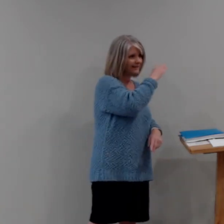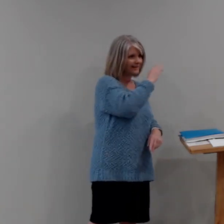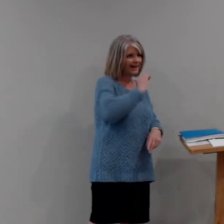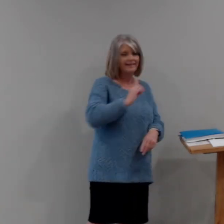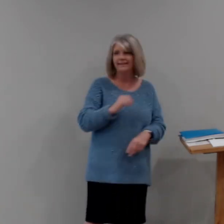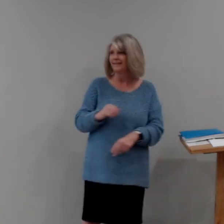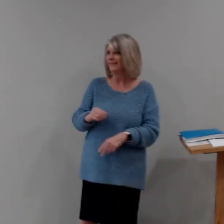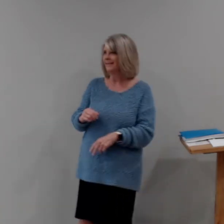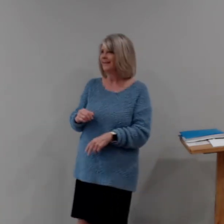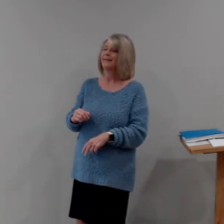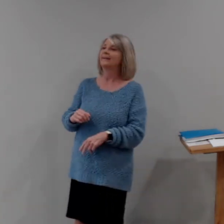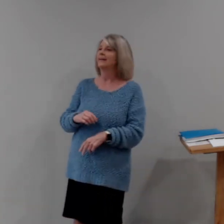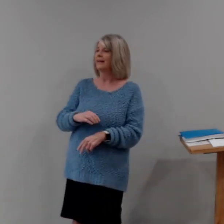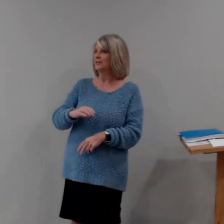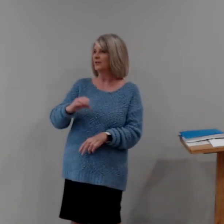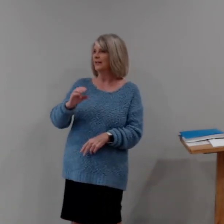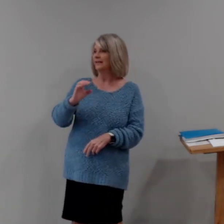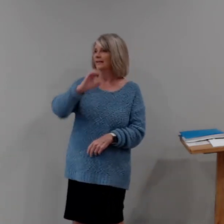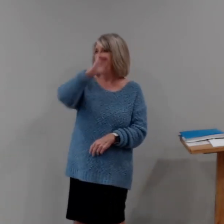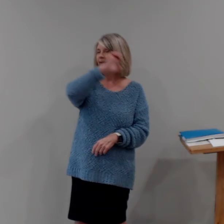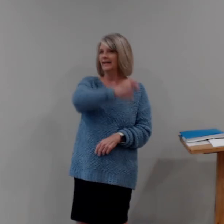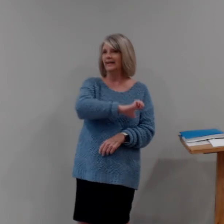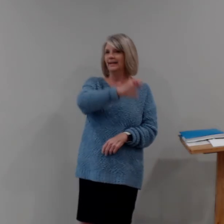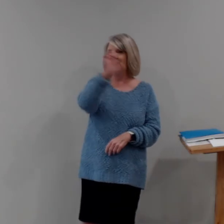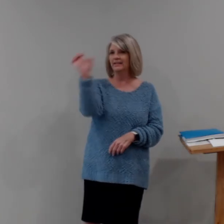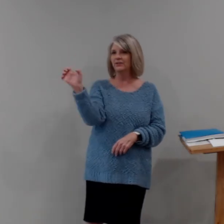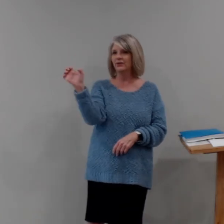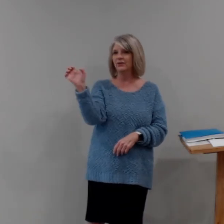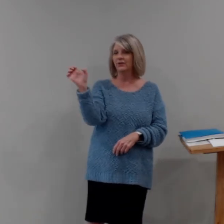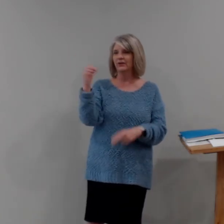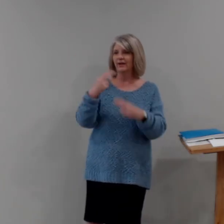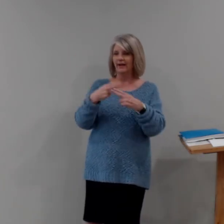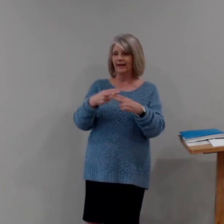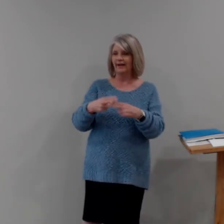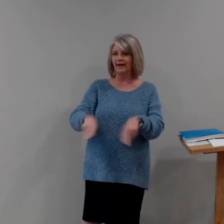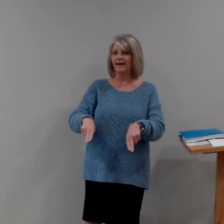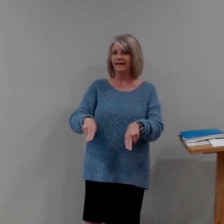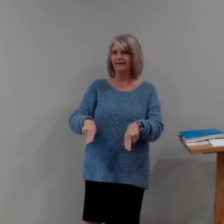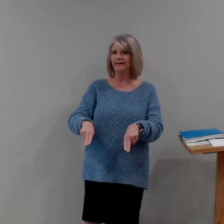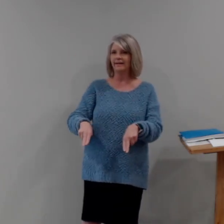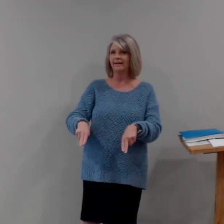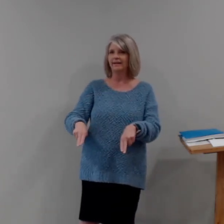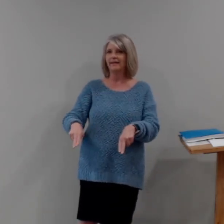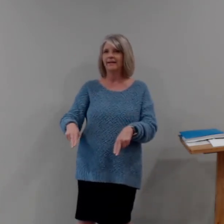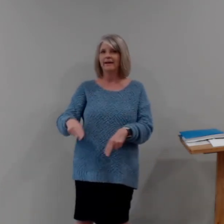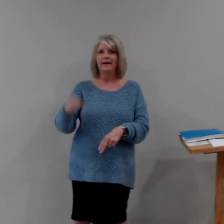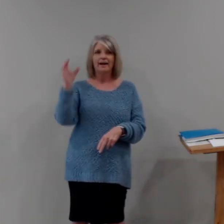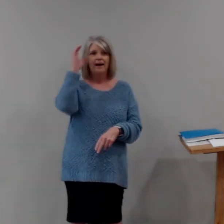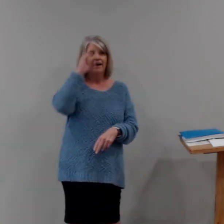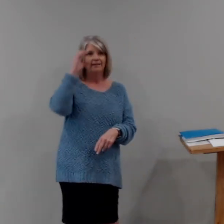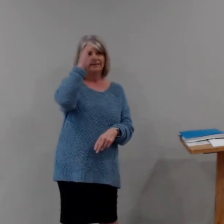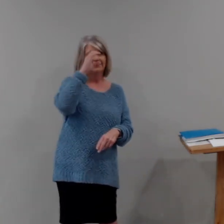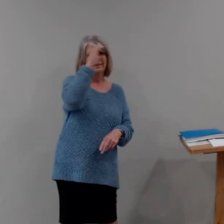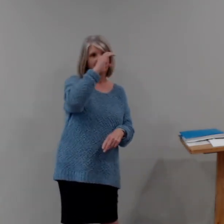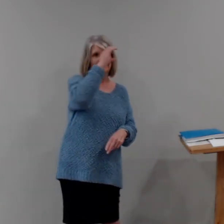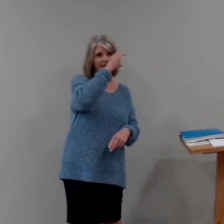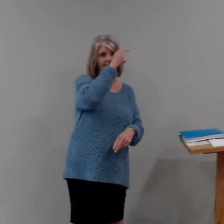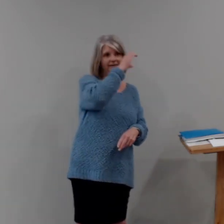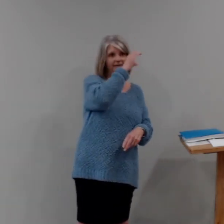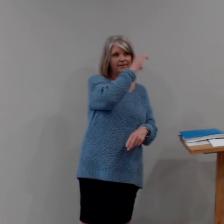Okay? Okay, do it again. Easter egg hunt. Maybe